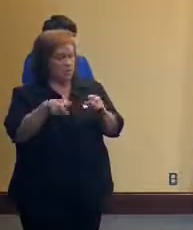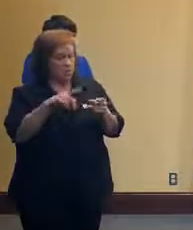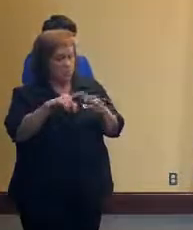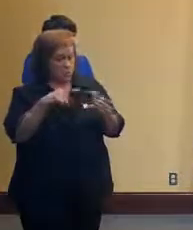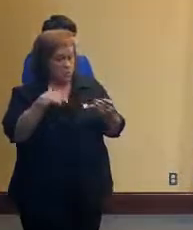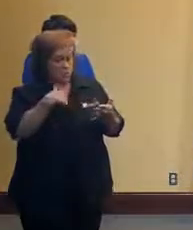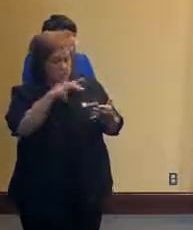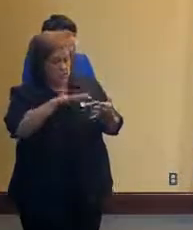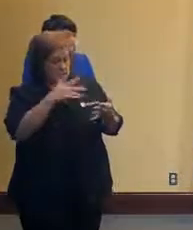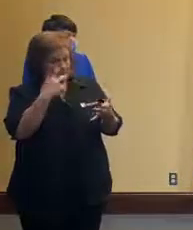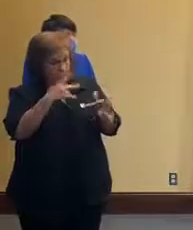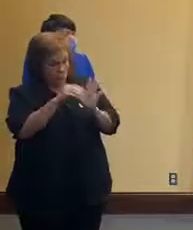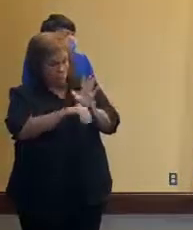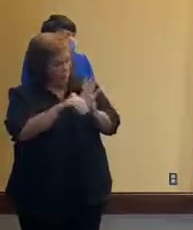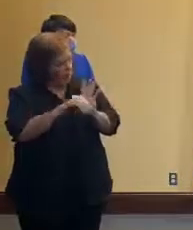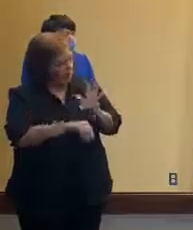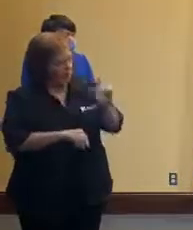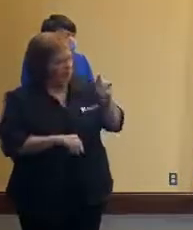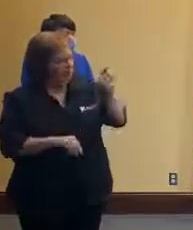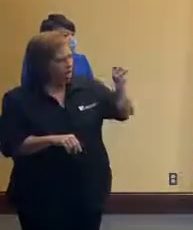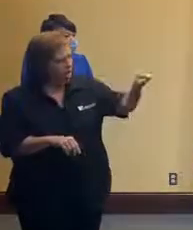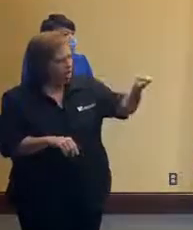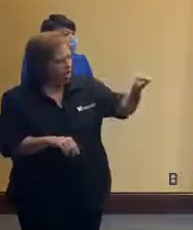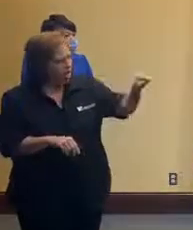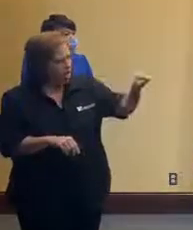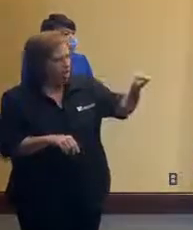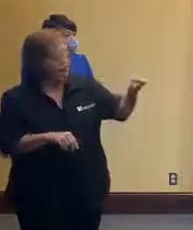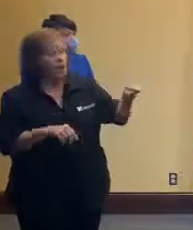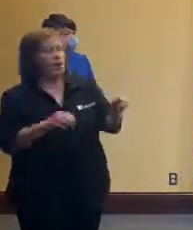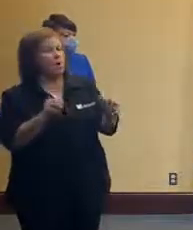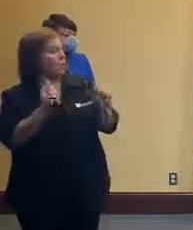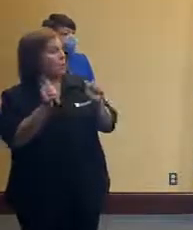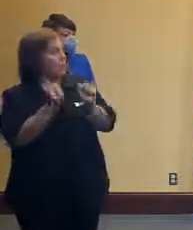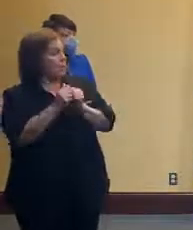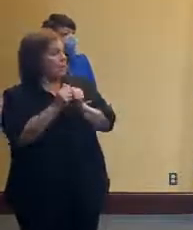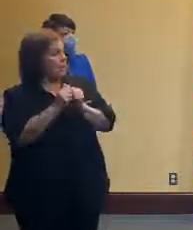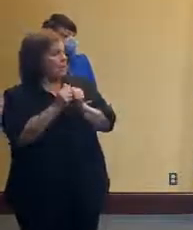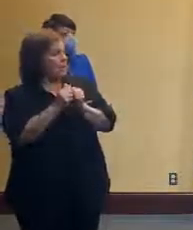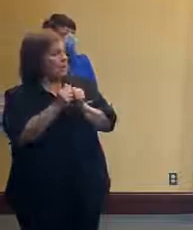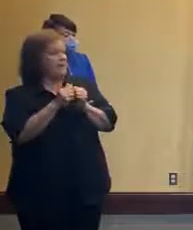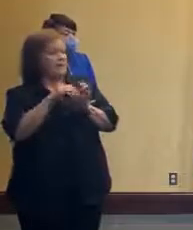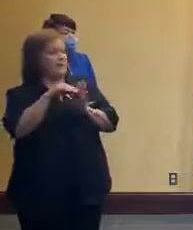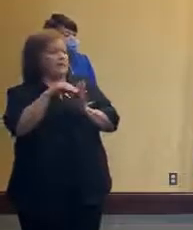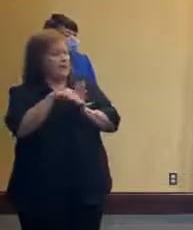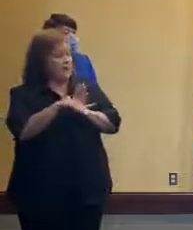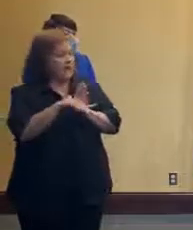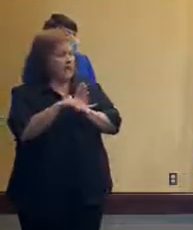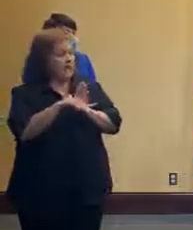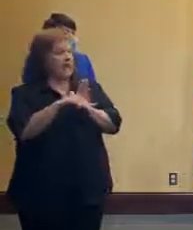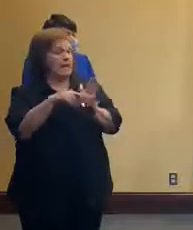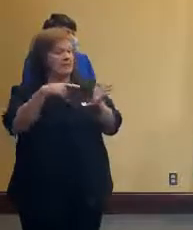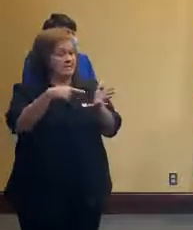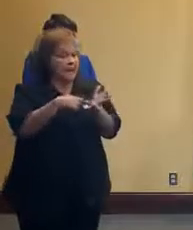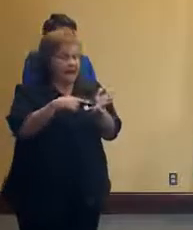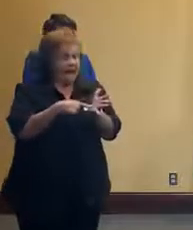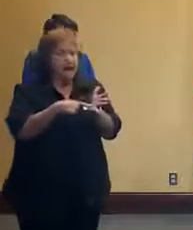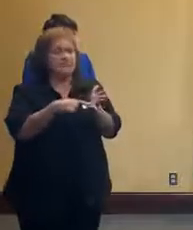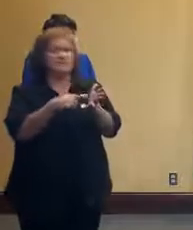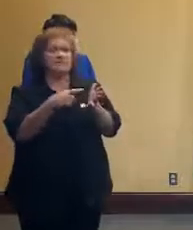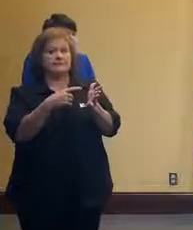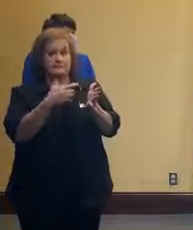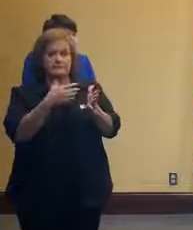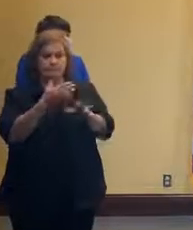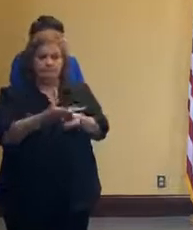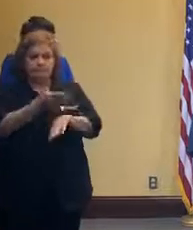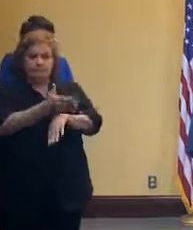analysis, New Orleans was a little bit over here, but with the transmission of and the decline of our deaths and some of our active cases,